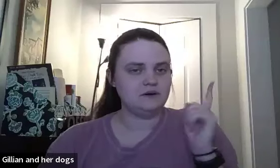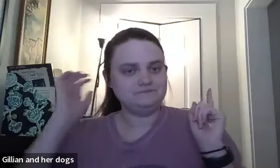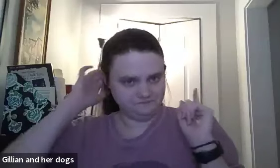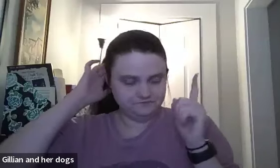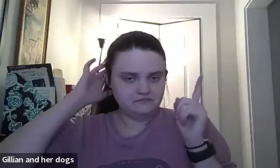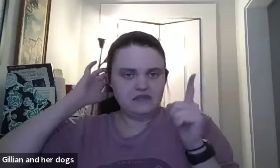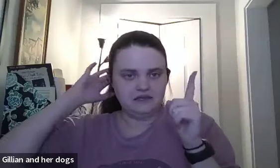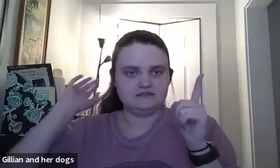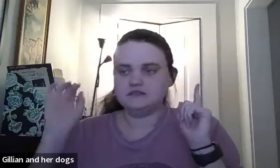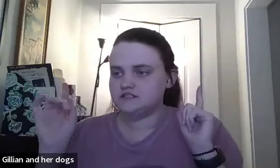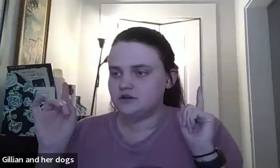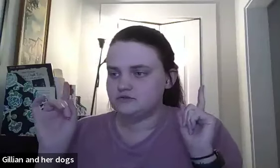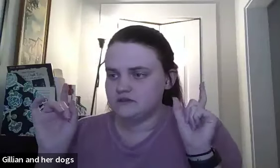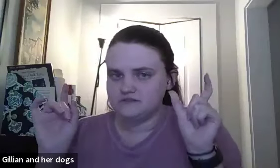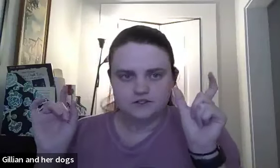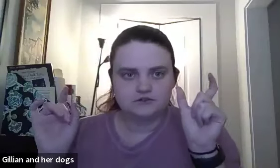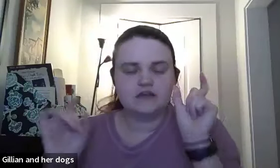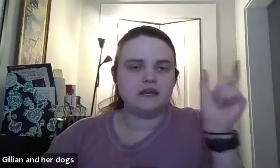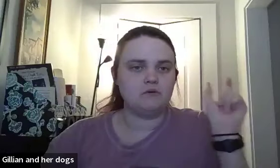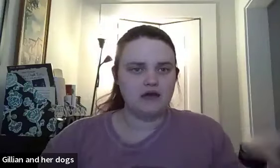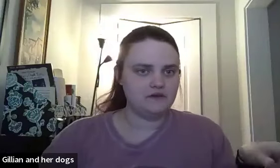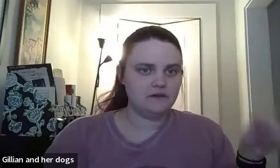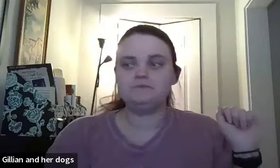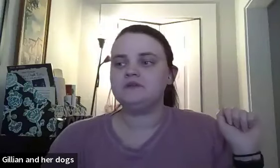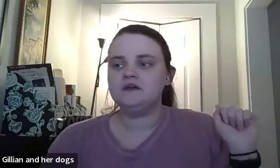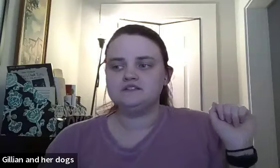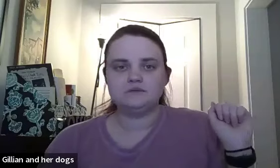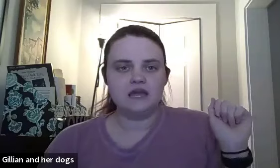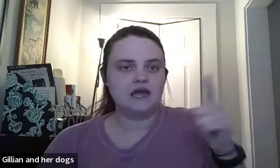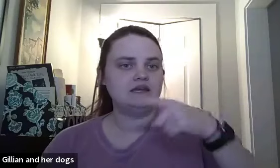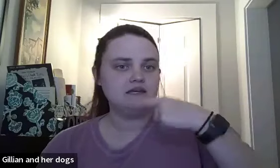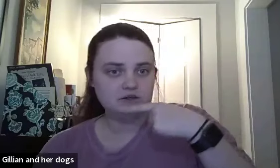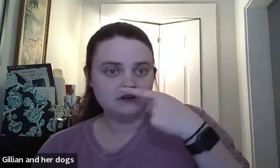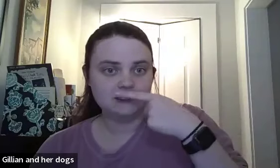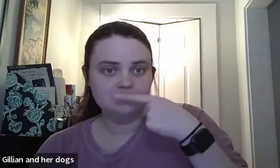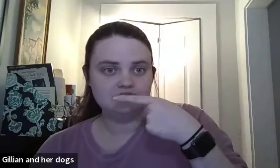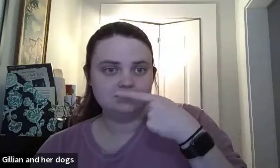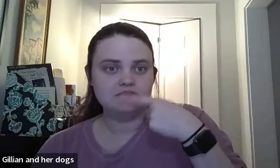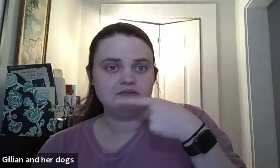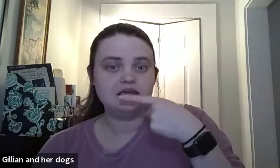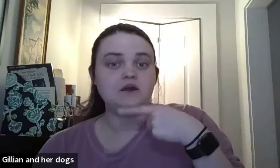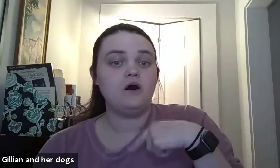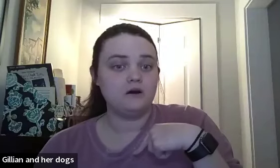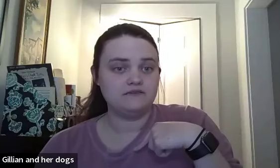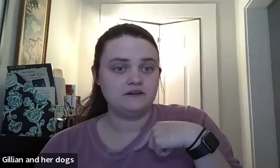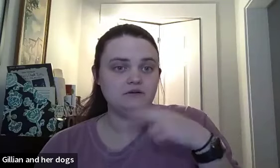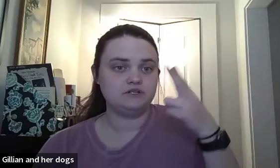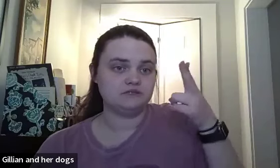one. Yes, let's go through these first three and then I will add that there. So we had hearing, then hard of hearing, which